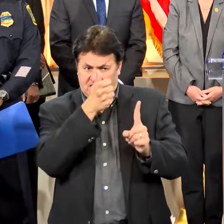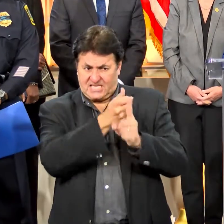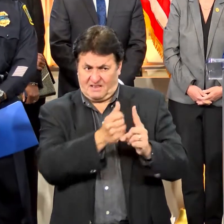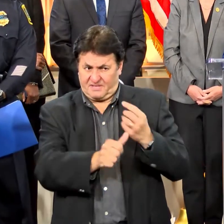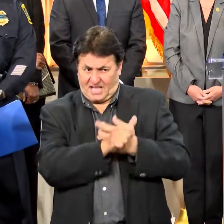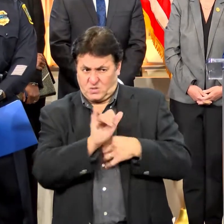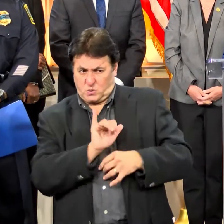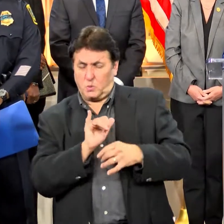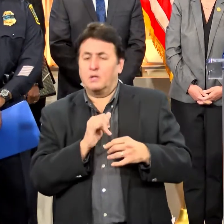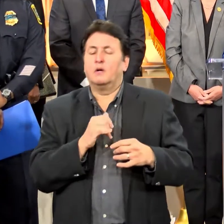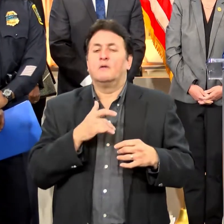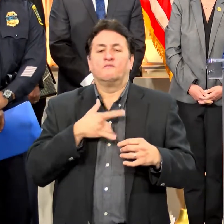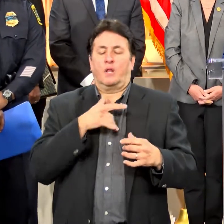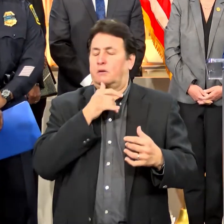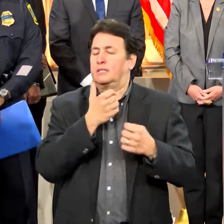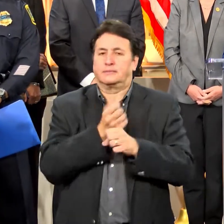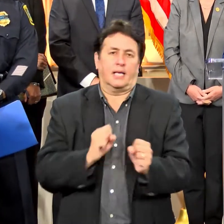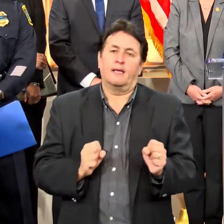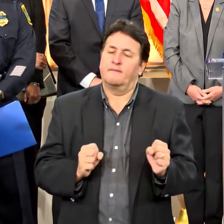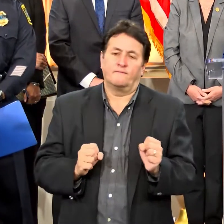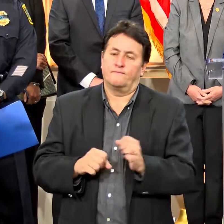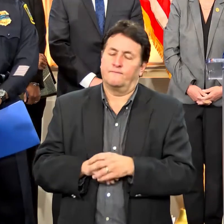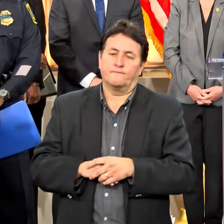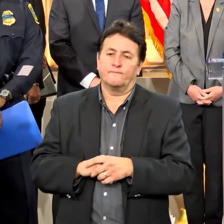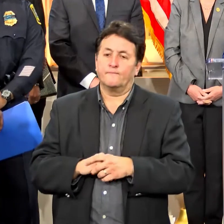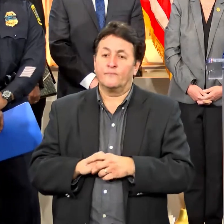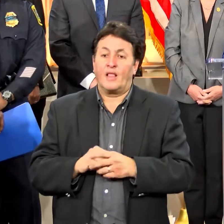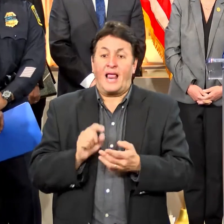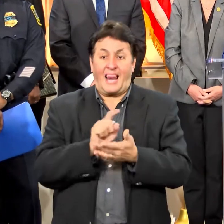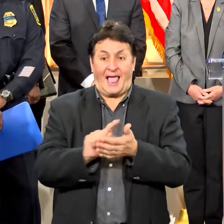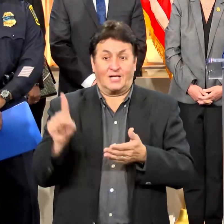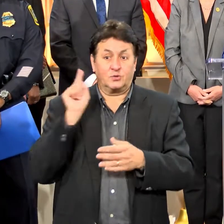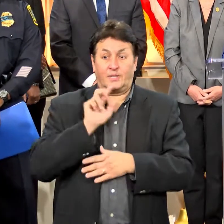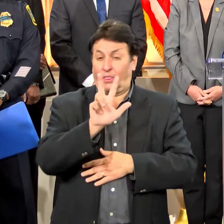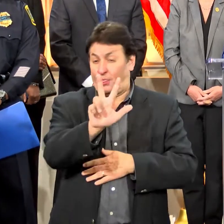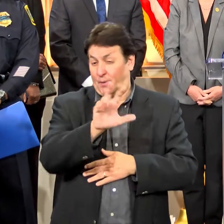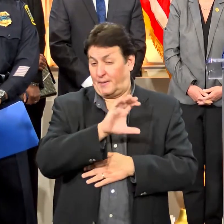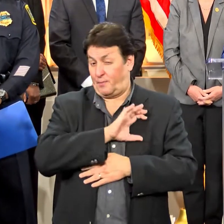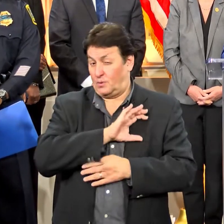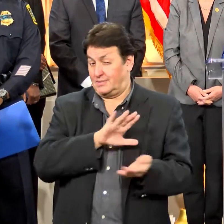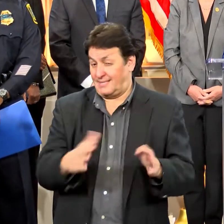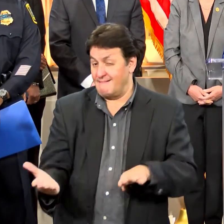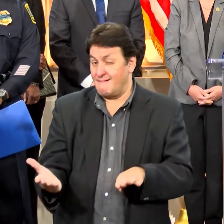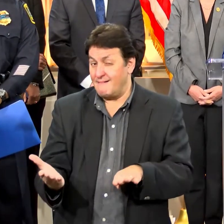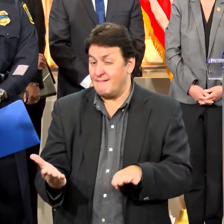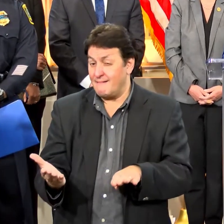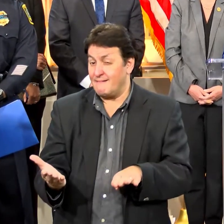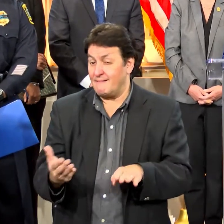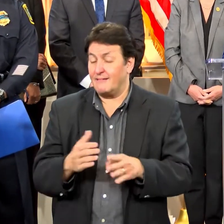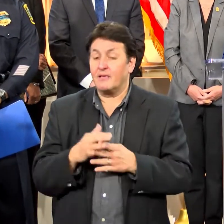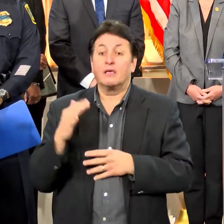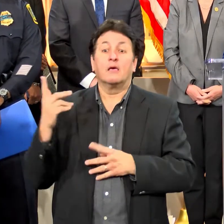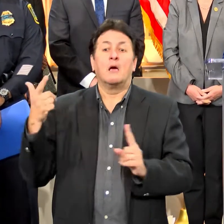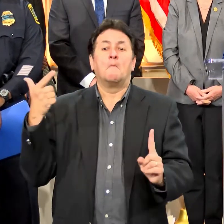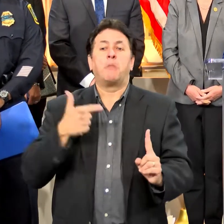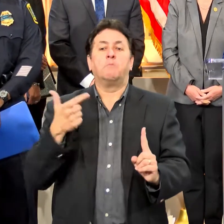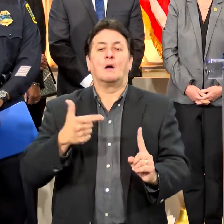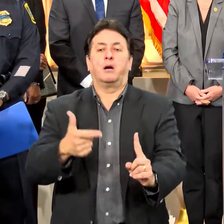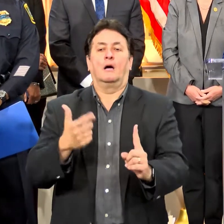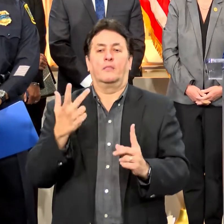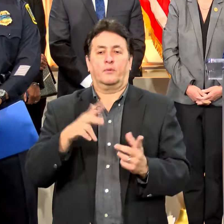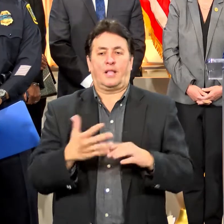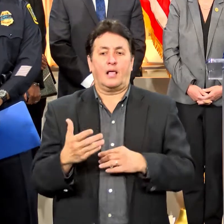week, 3 Houston police officers were shot and wounded by a suspect carrying a fully automatic weapon